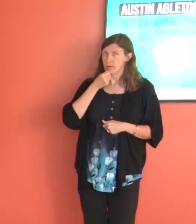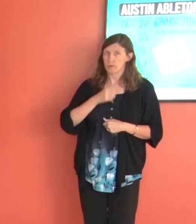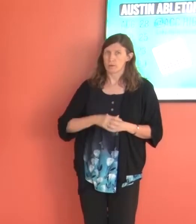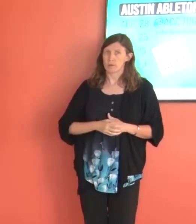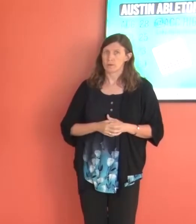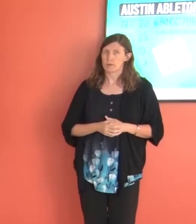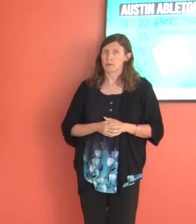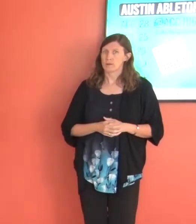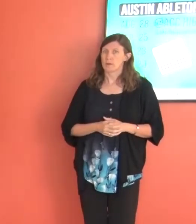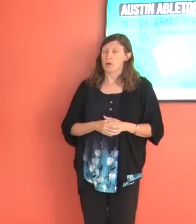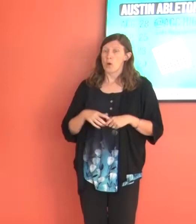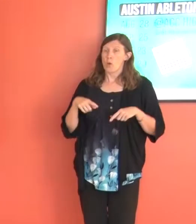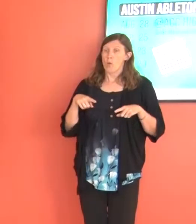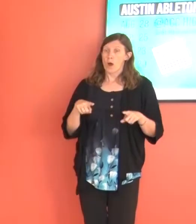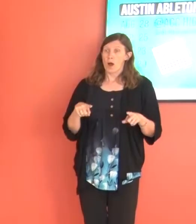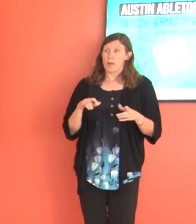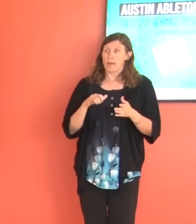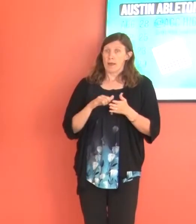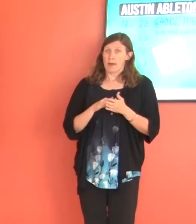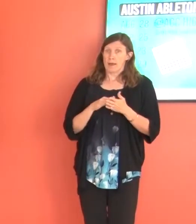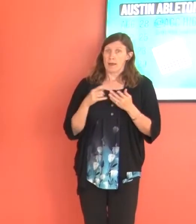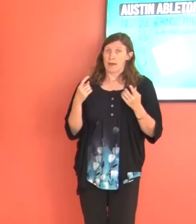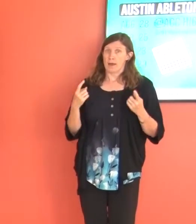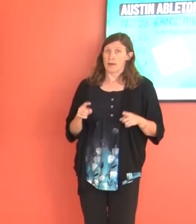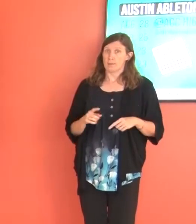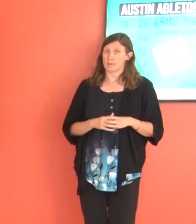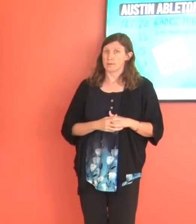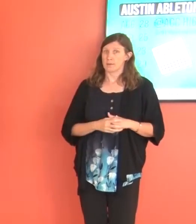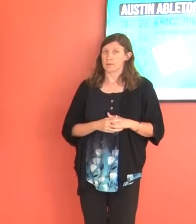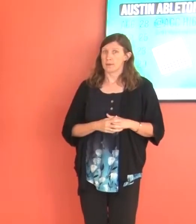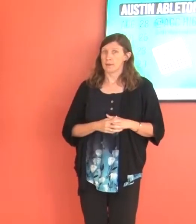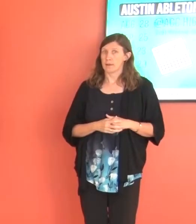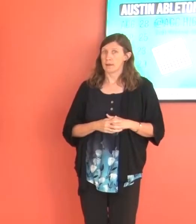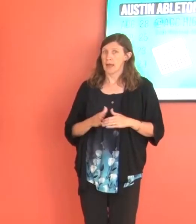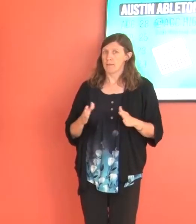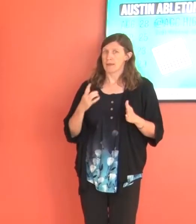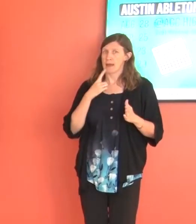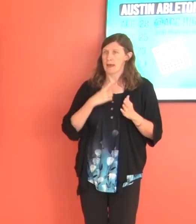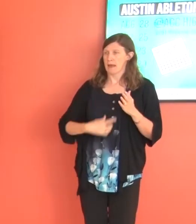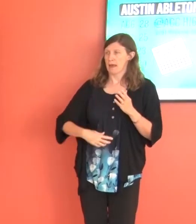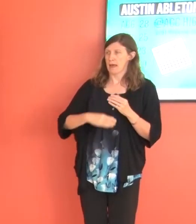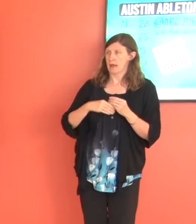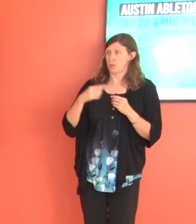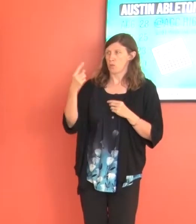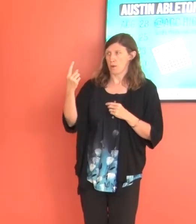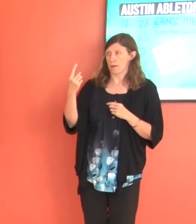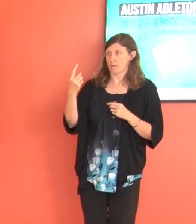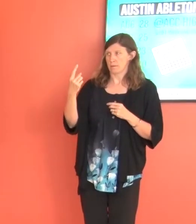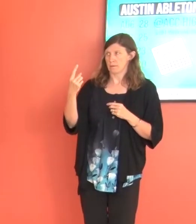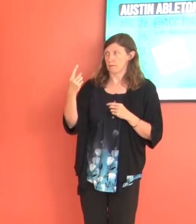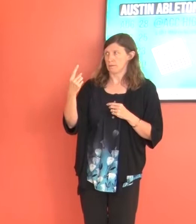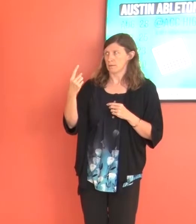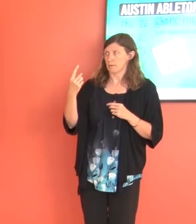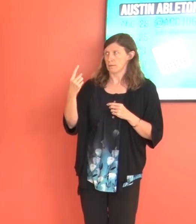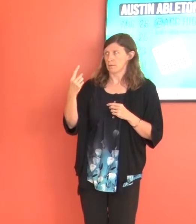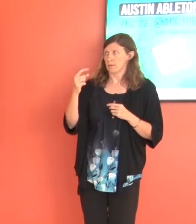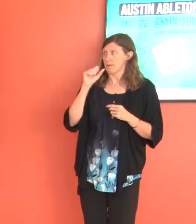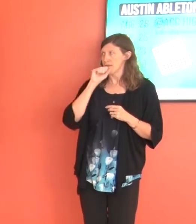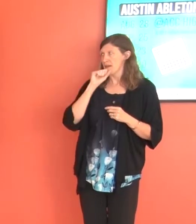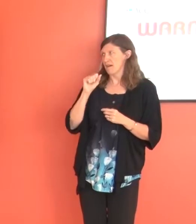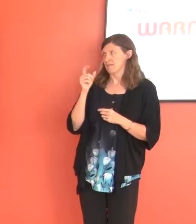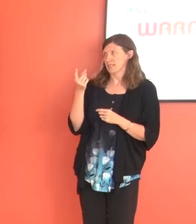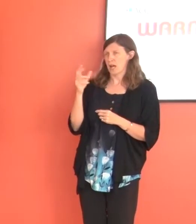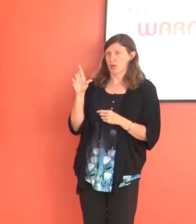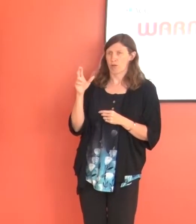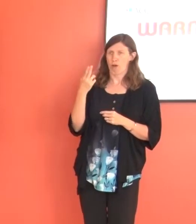While we're doing that, let me just say one thing, and that is, you know, what I love about Dr. Umphrey.